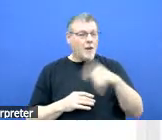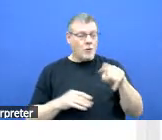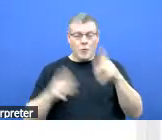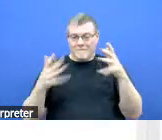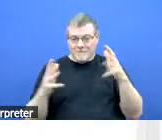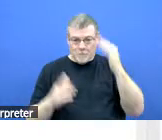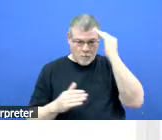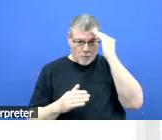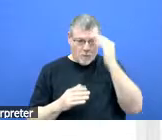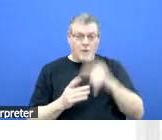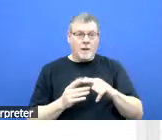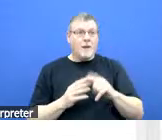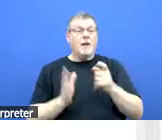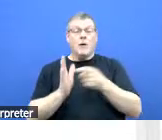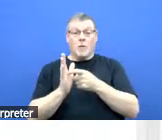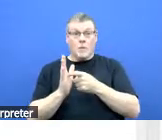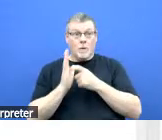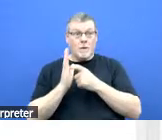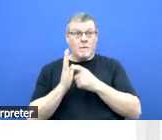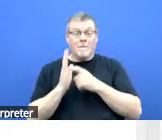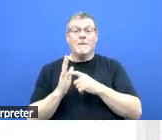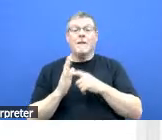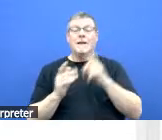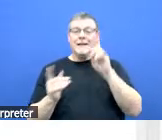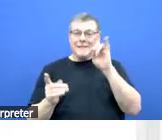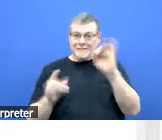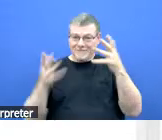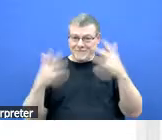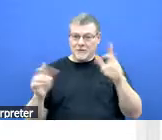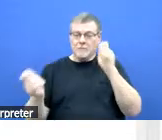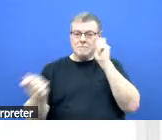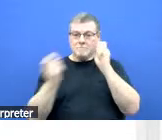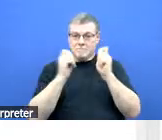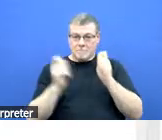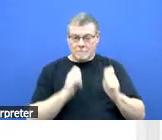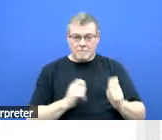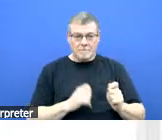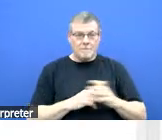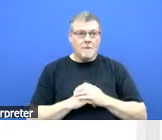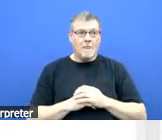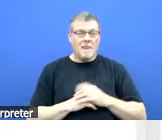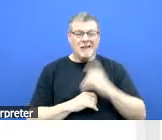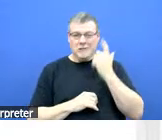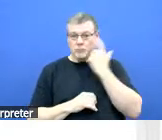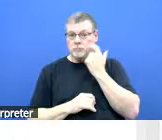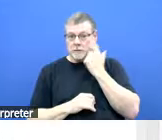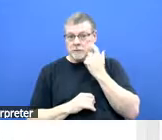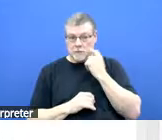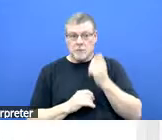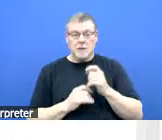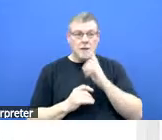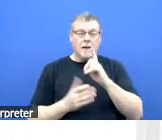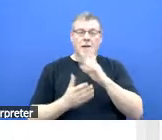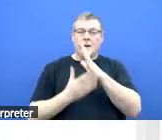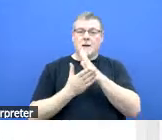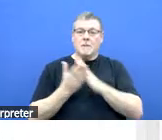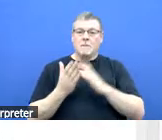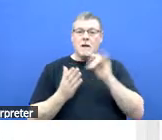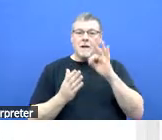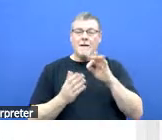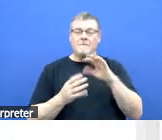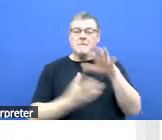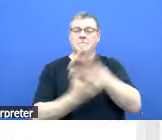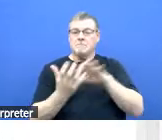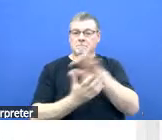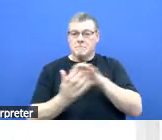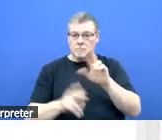aware, that town code parking requirement has been modified by the town not too long ago as part of acknowledging mixed